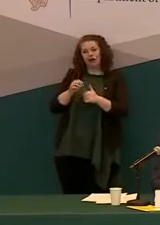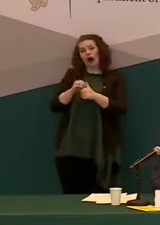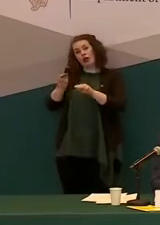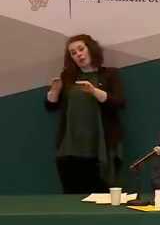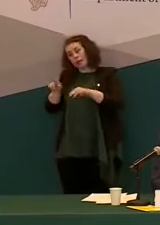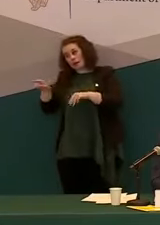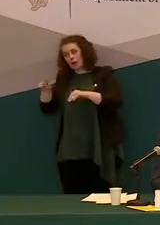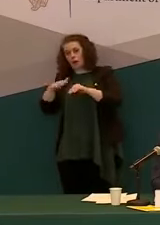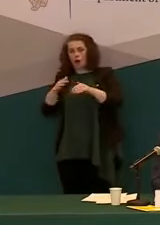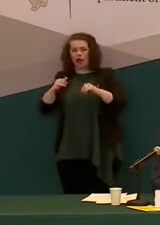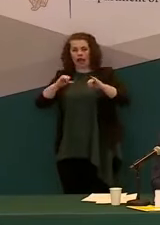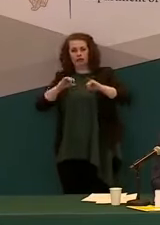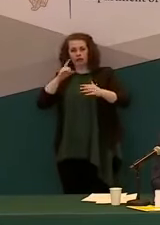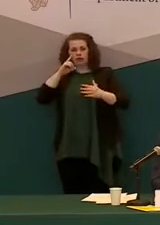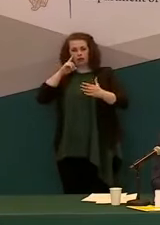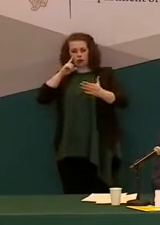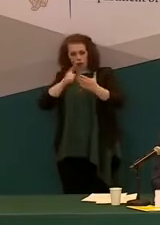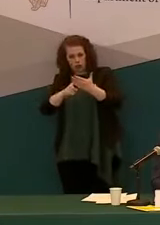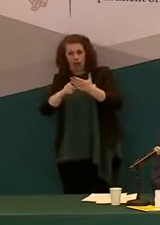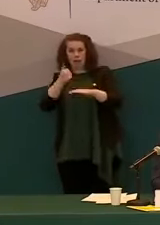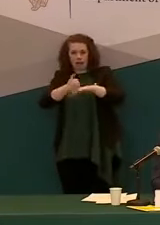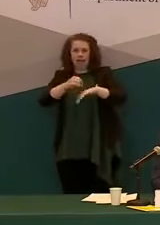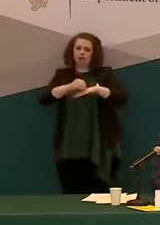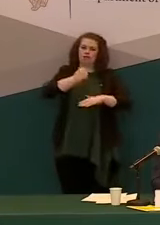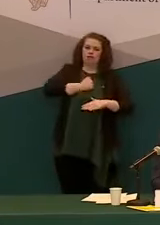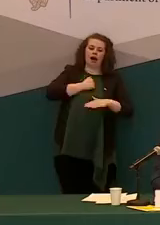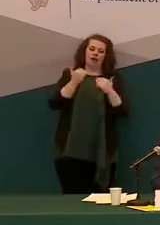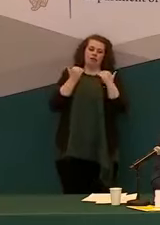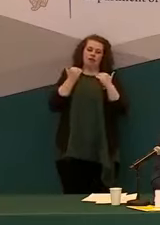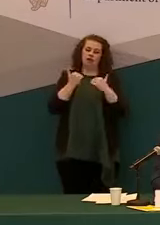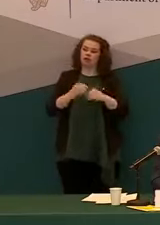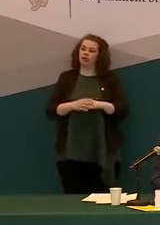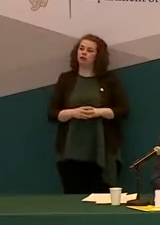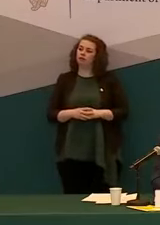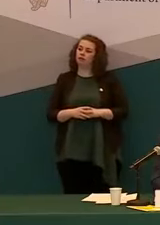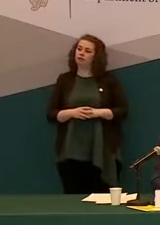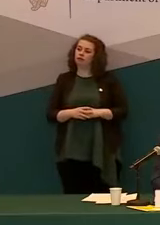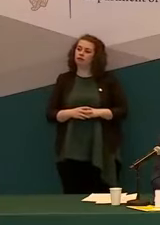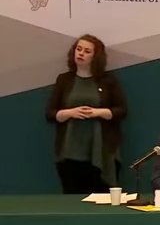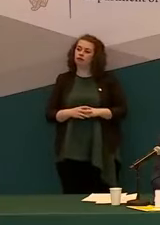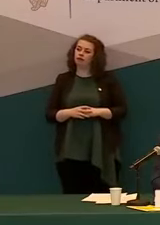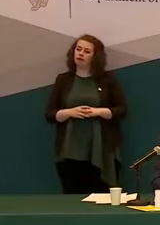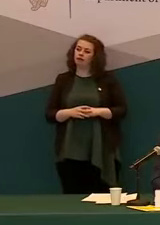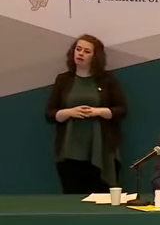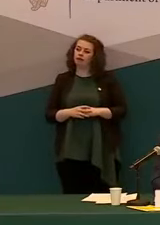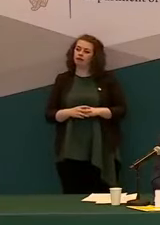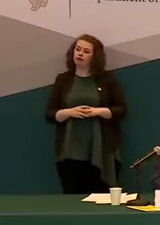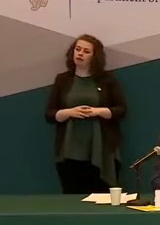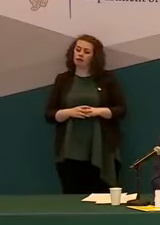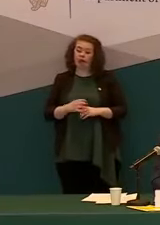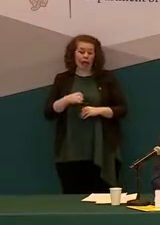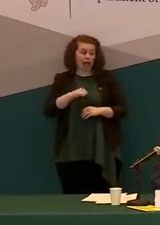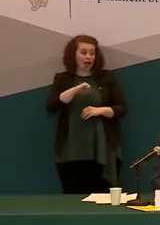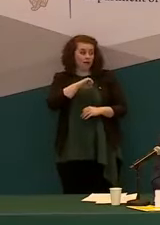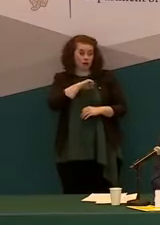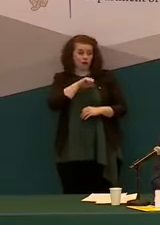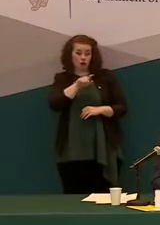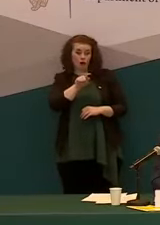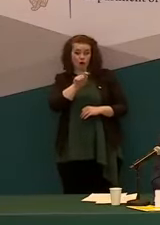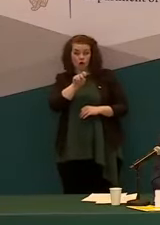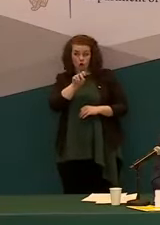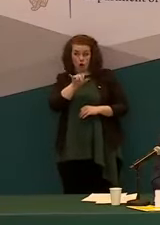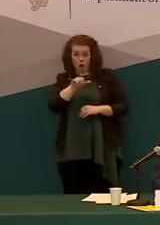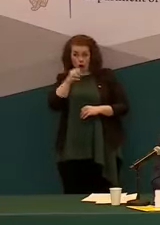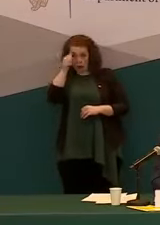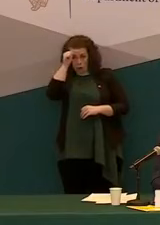question for people like me. It does come back, though, for Colin, for instance, and I'm sure Dr. Hulim will be very conscious of this. You